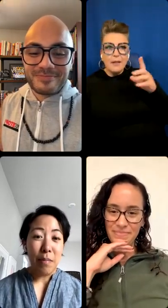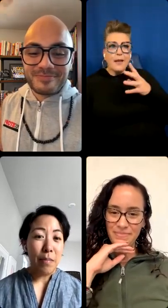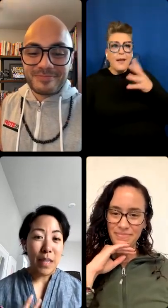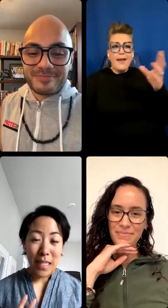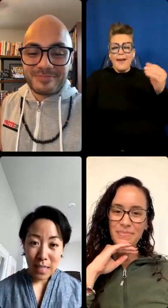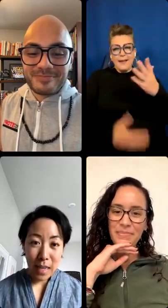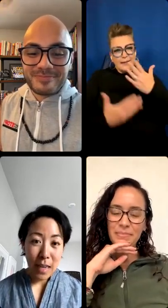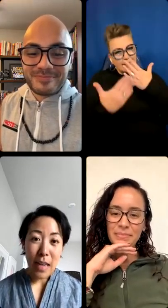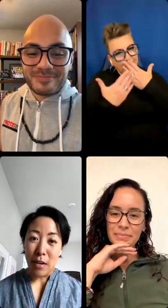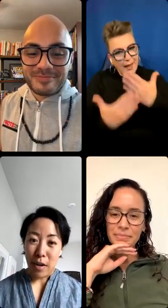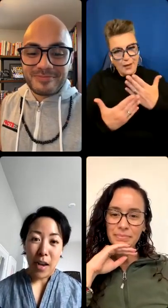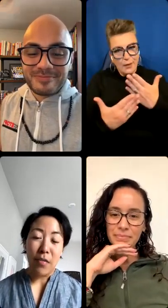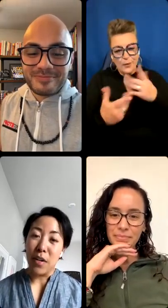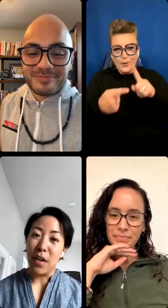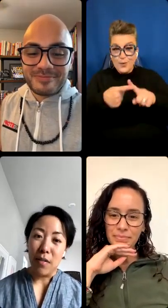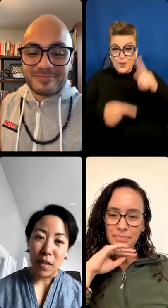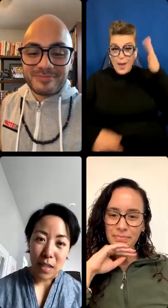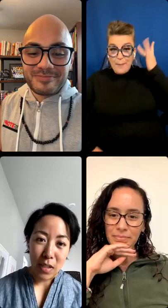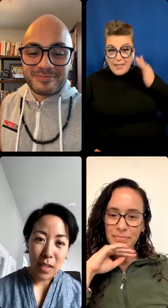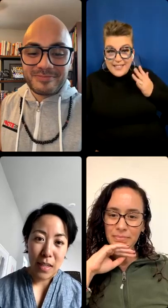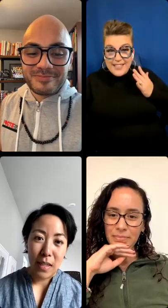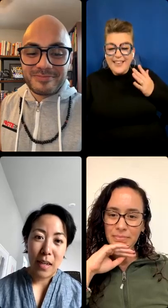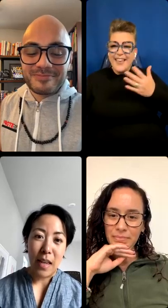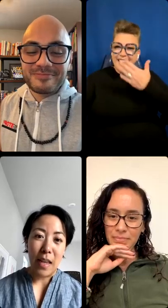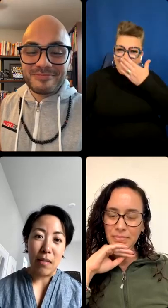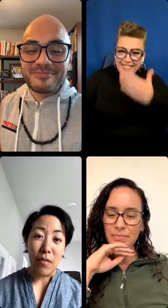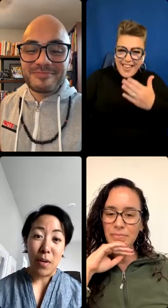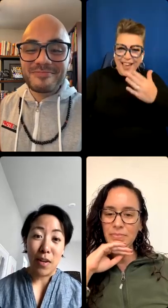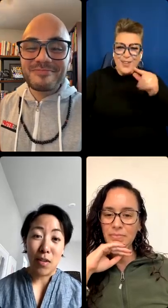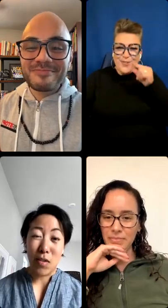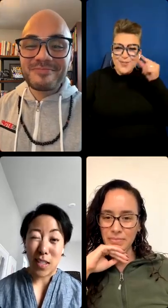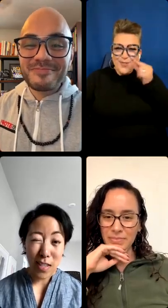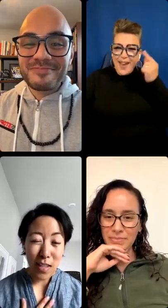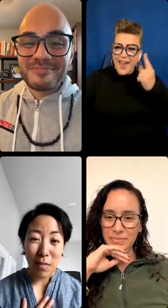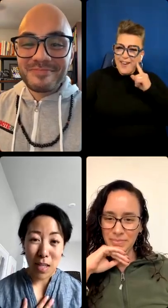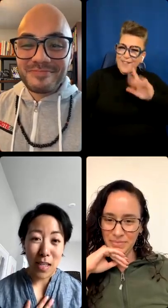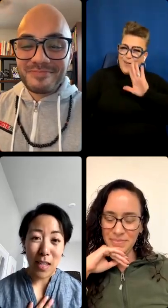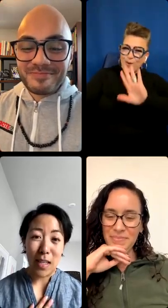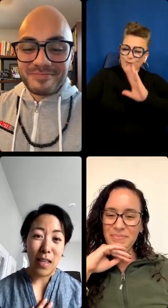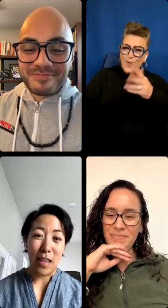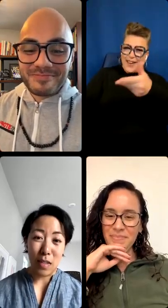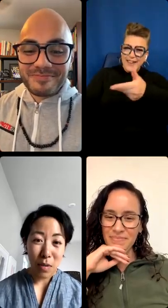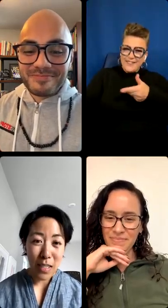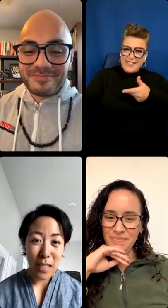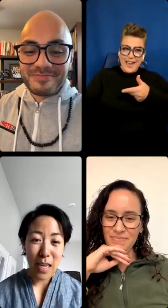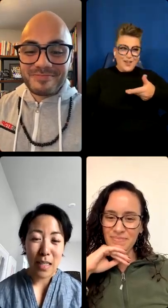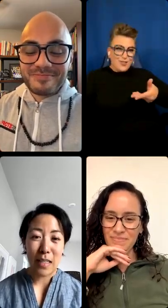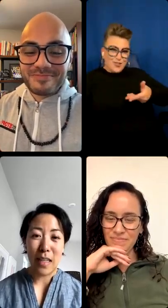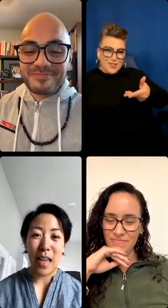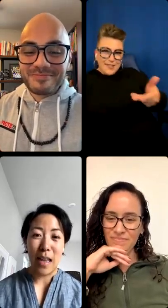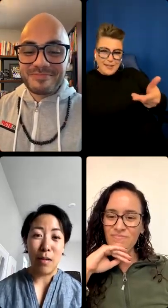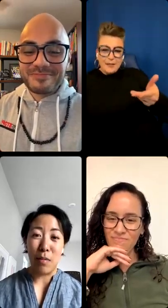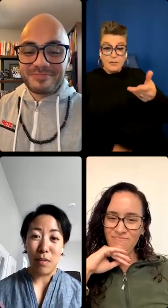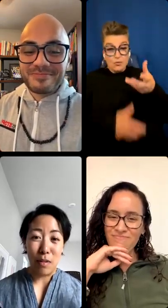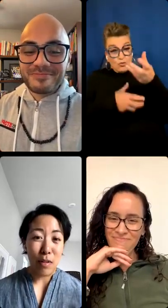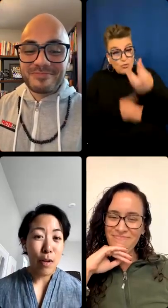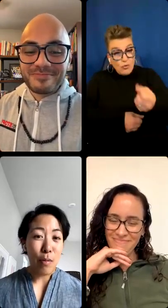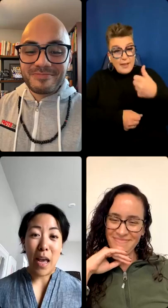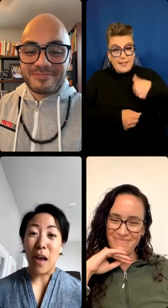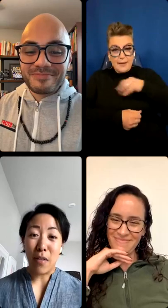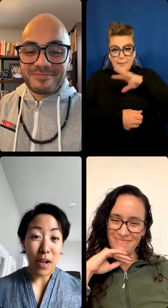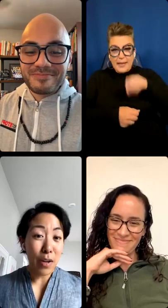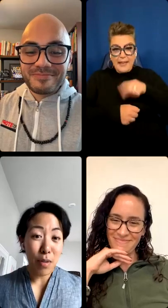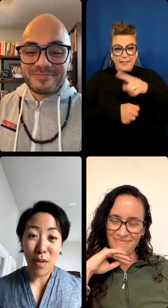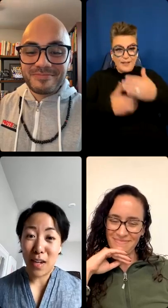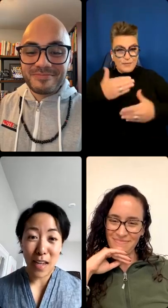you, Melissa and Greg, for your invitation and for trusting me in this process. And